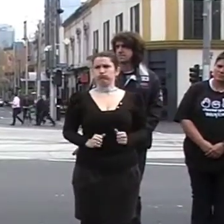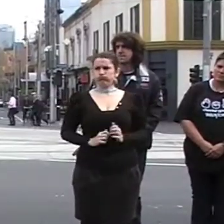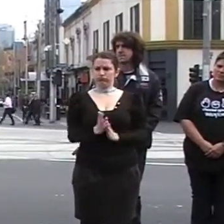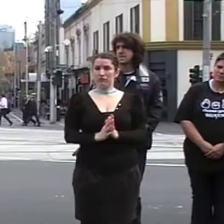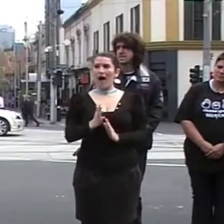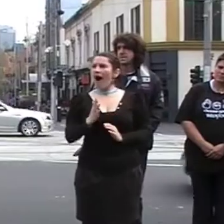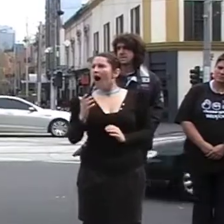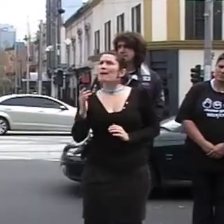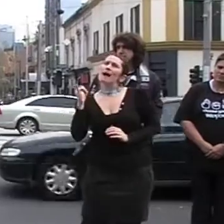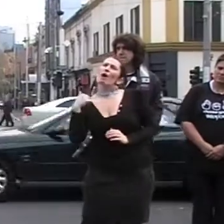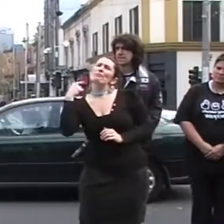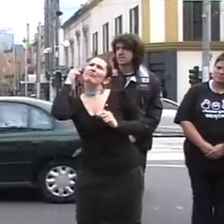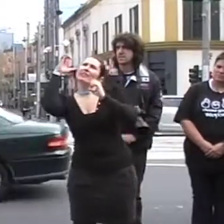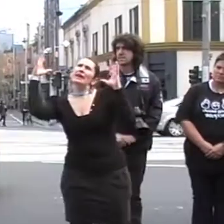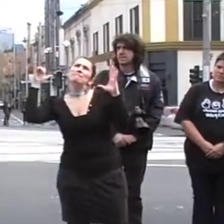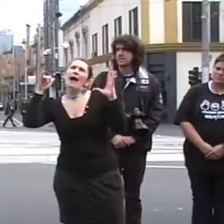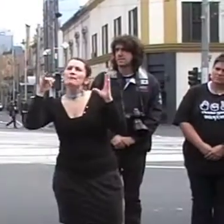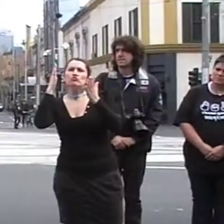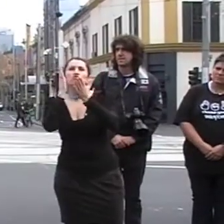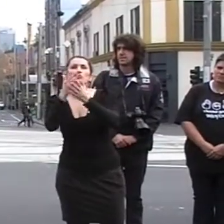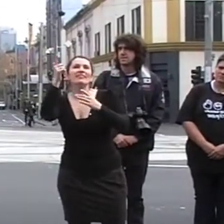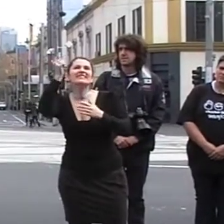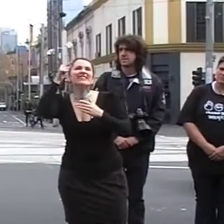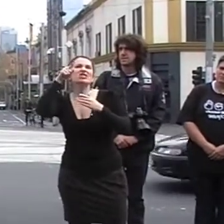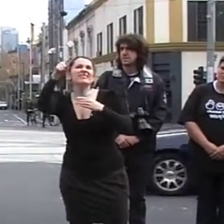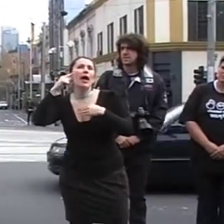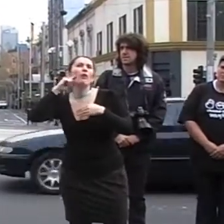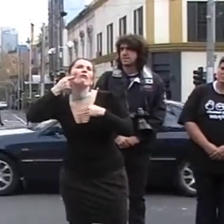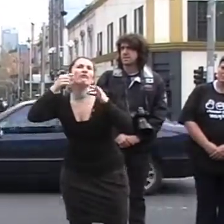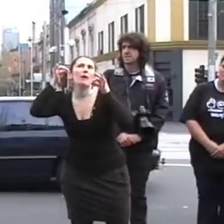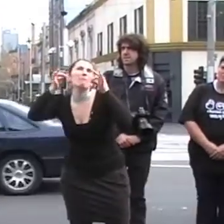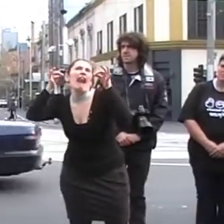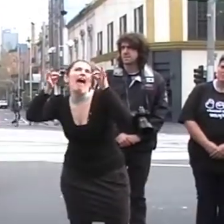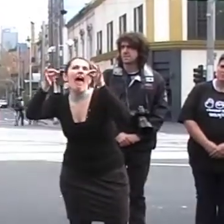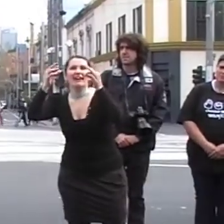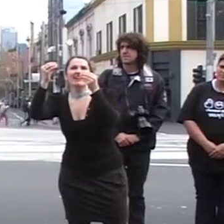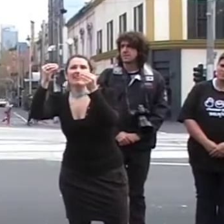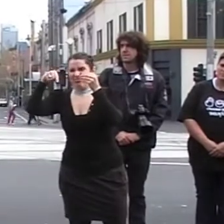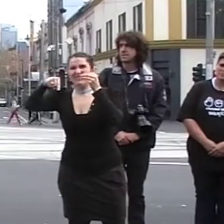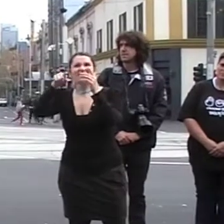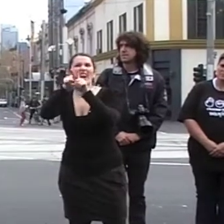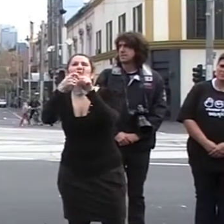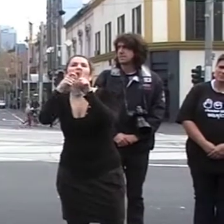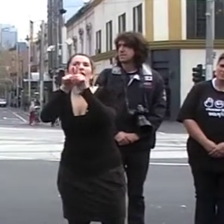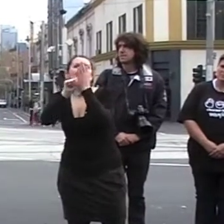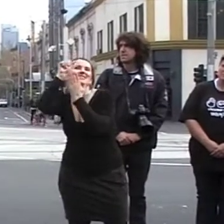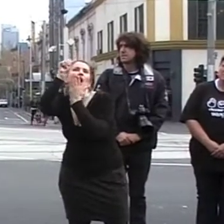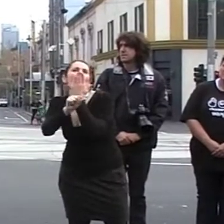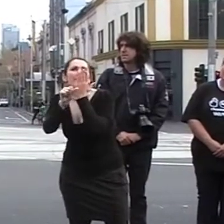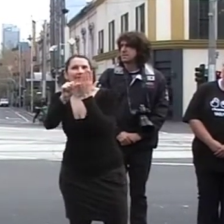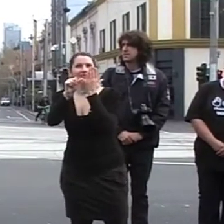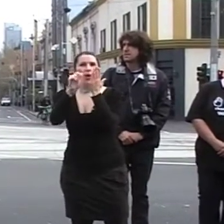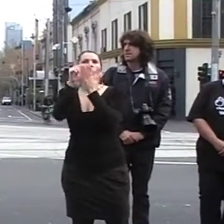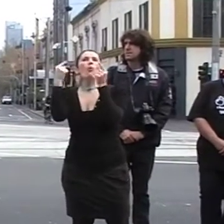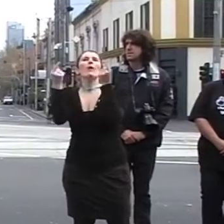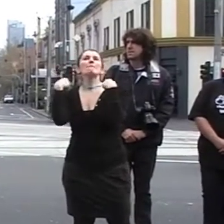elaborate assessment exercise created by the teachers to help us learn the signs for protest, rally,